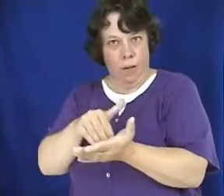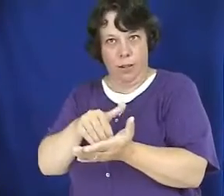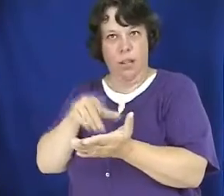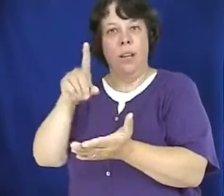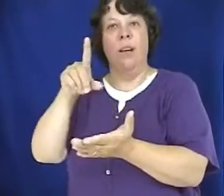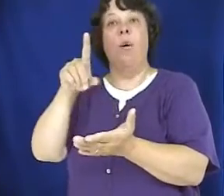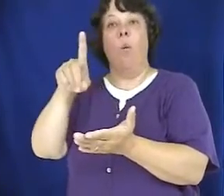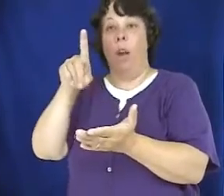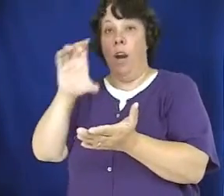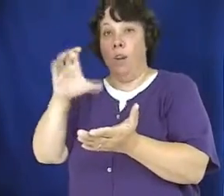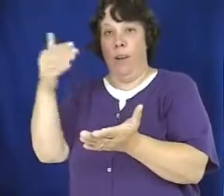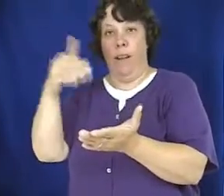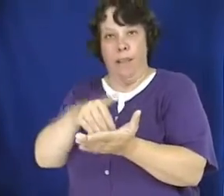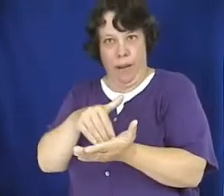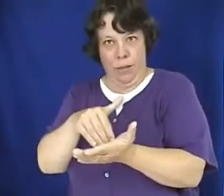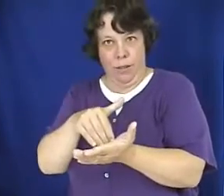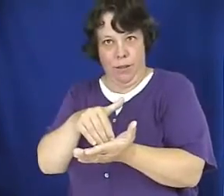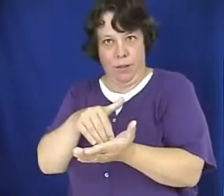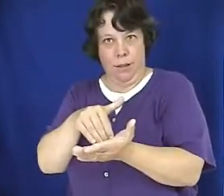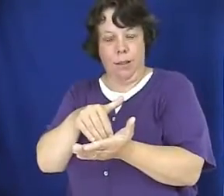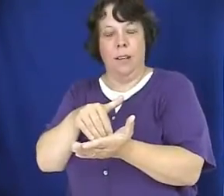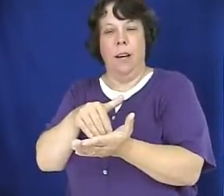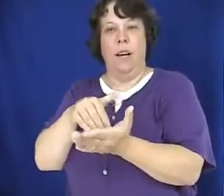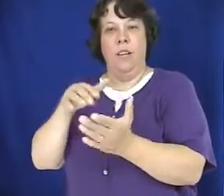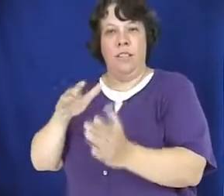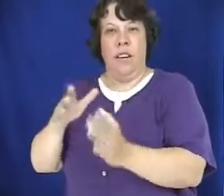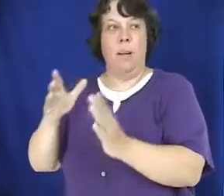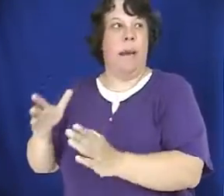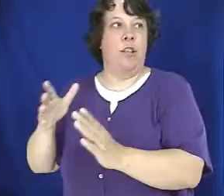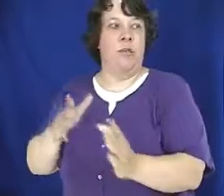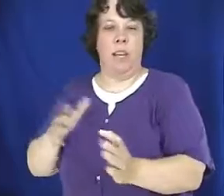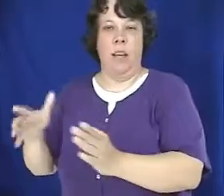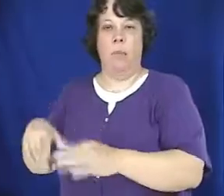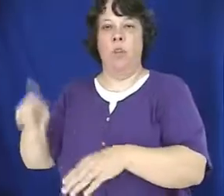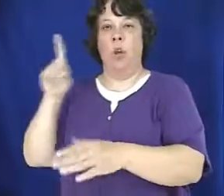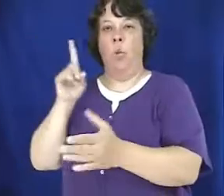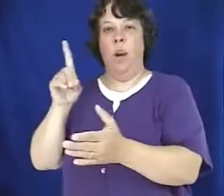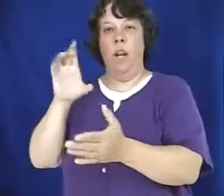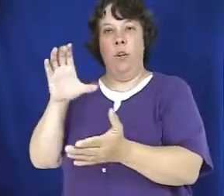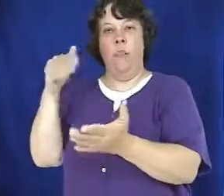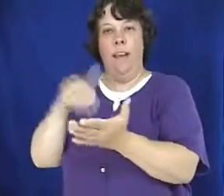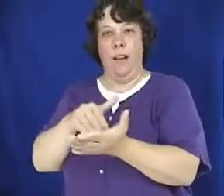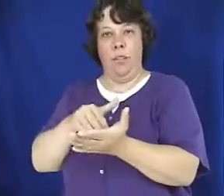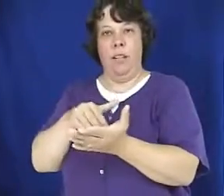10,000, 100,000. Sign them as you say them. So